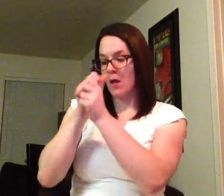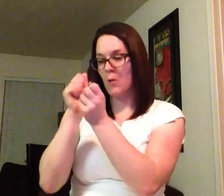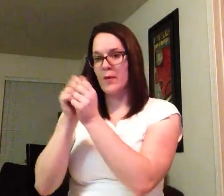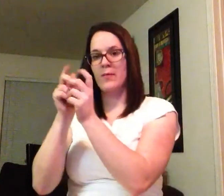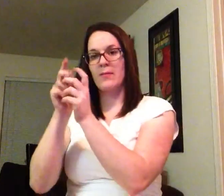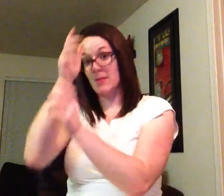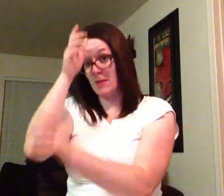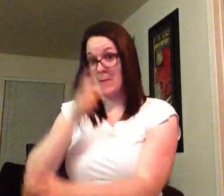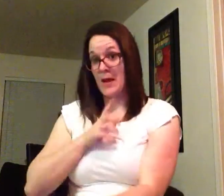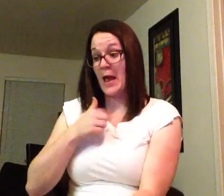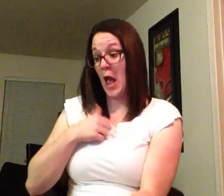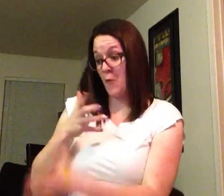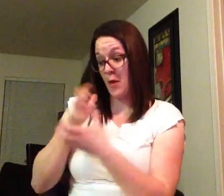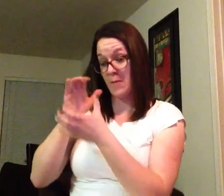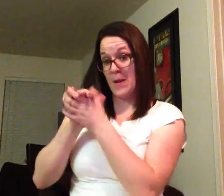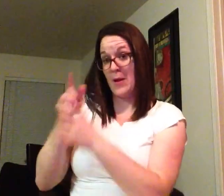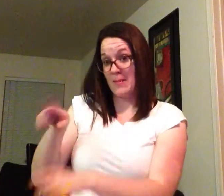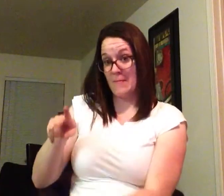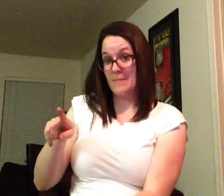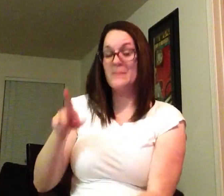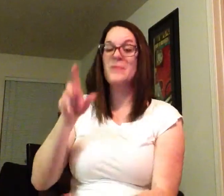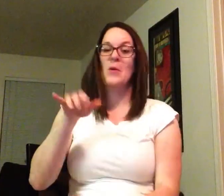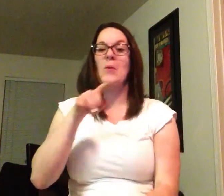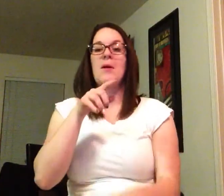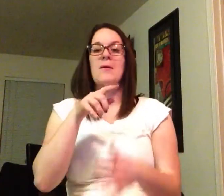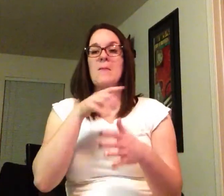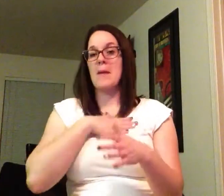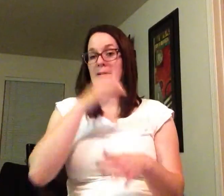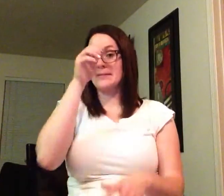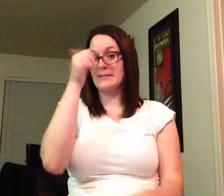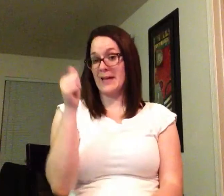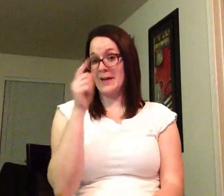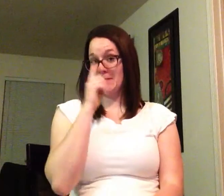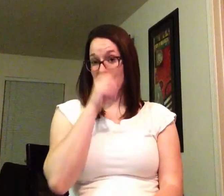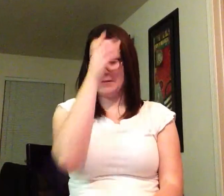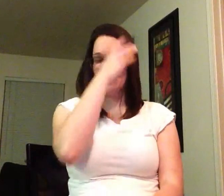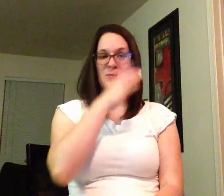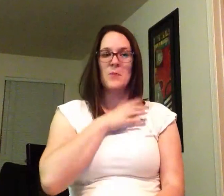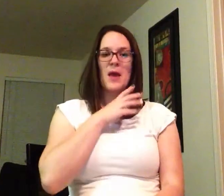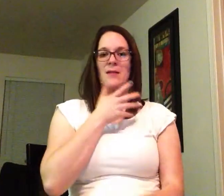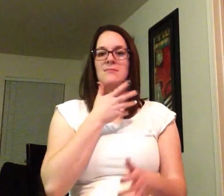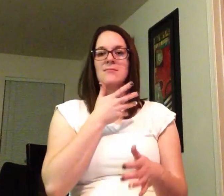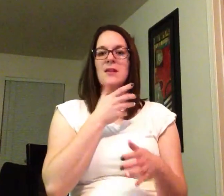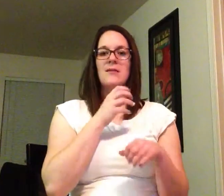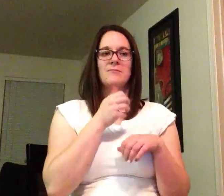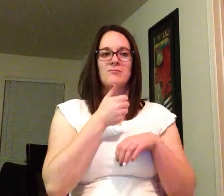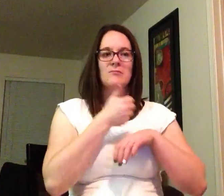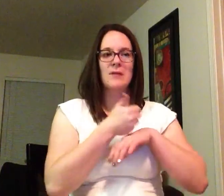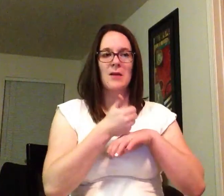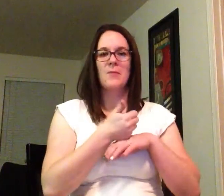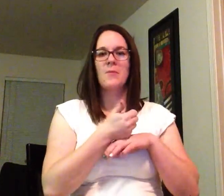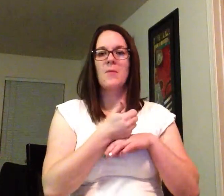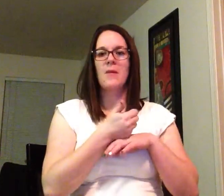released these men into the wild, I did follow some rules. So I didn't reach out to any woman first. I just waited to see who these profiles were